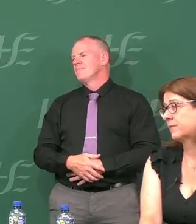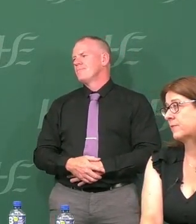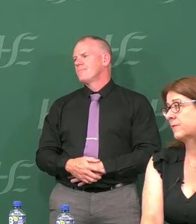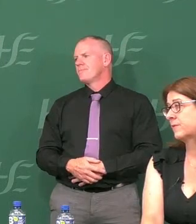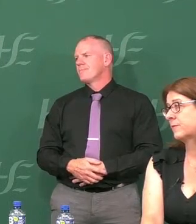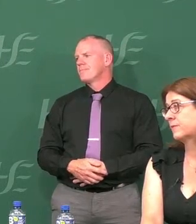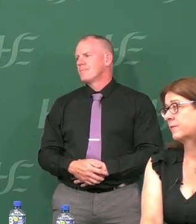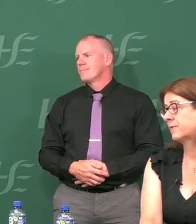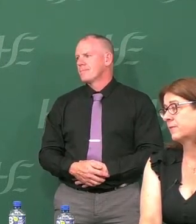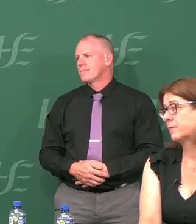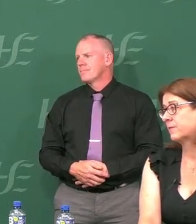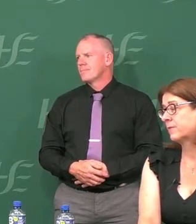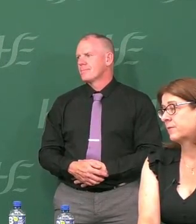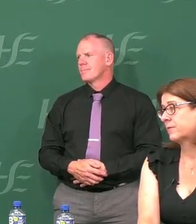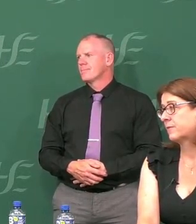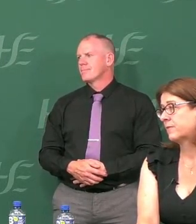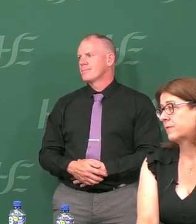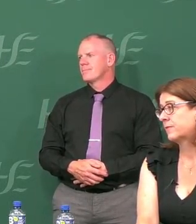I